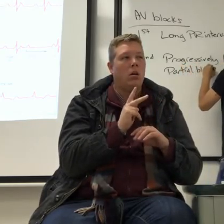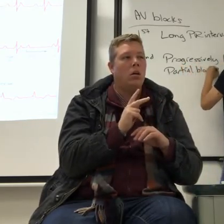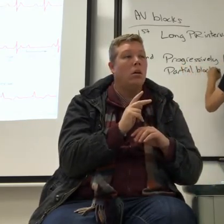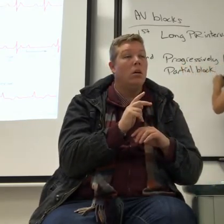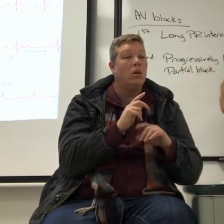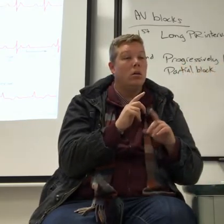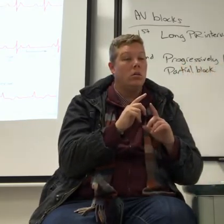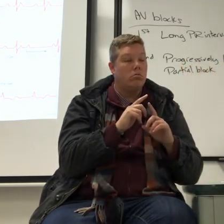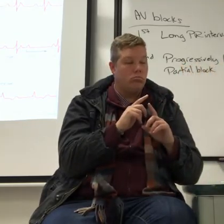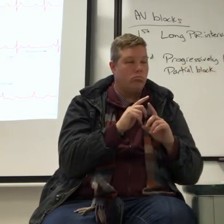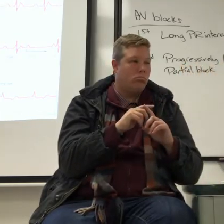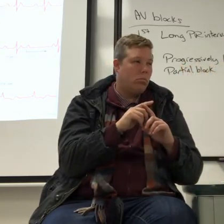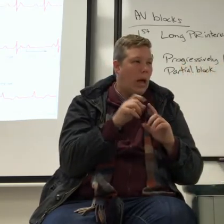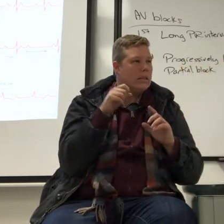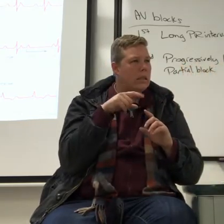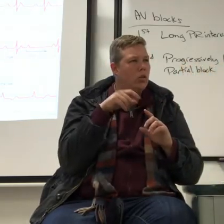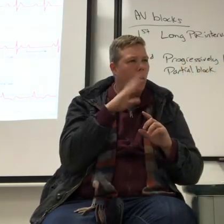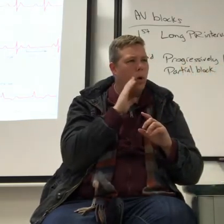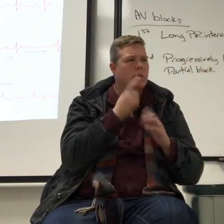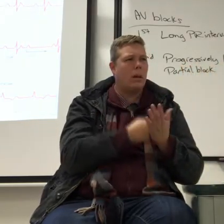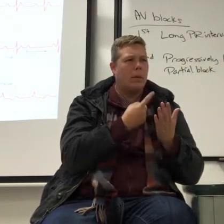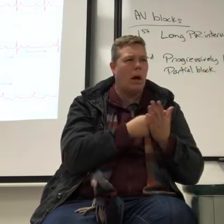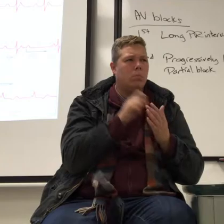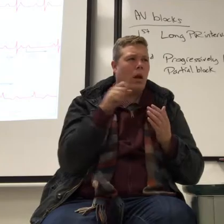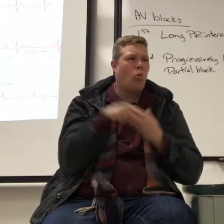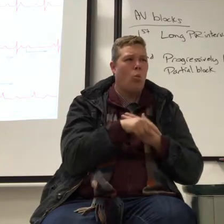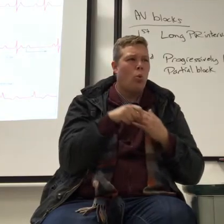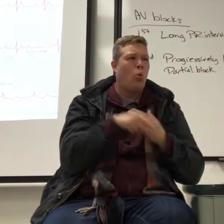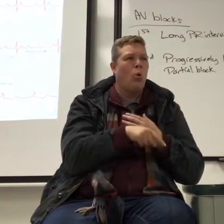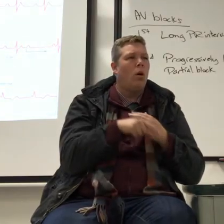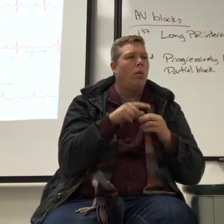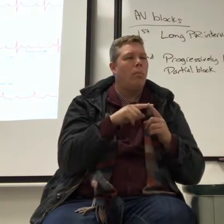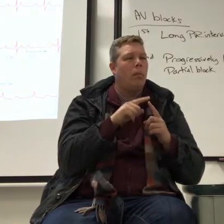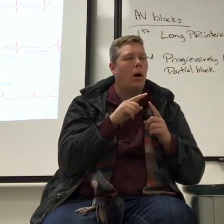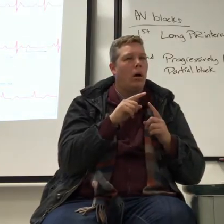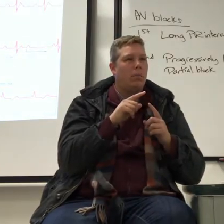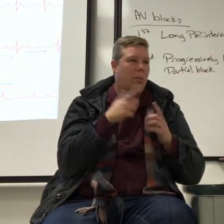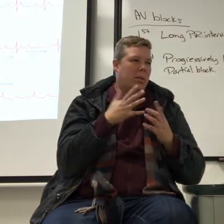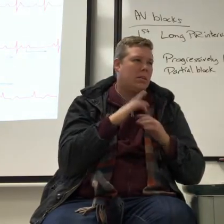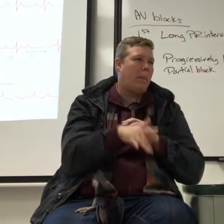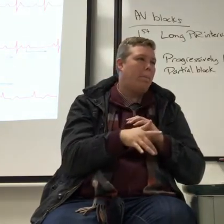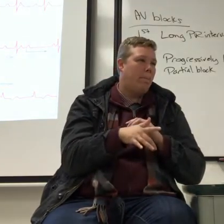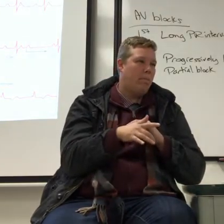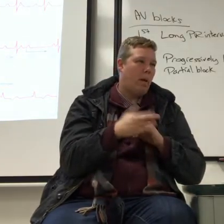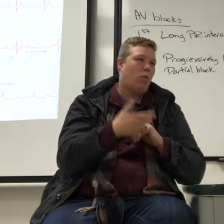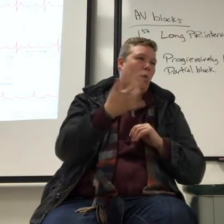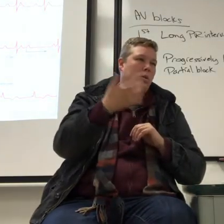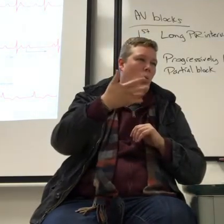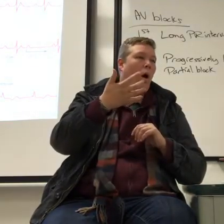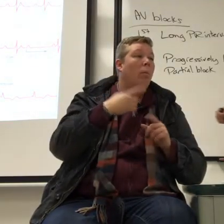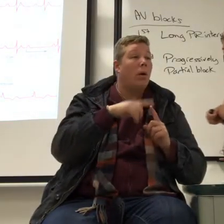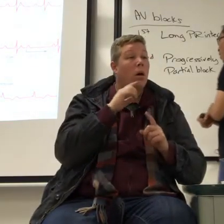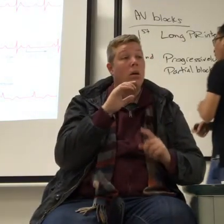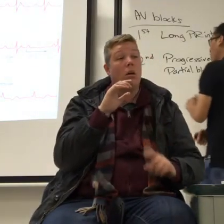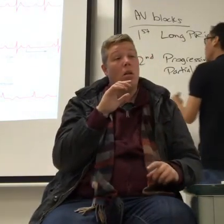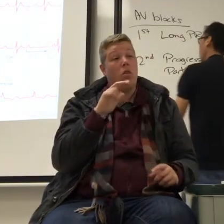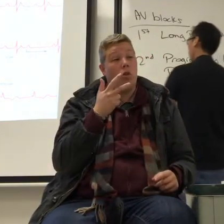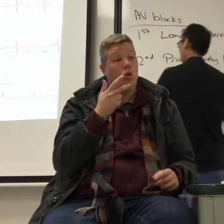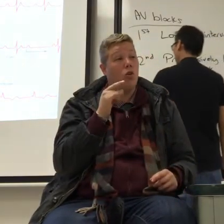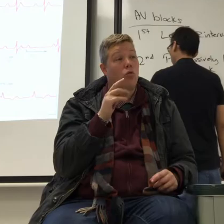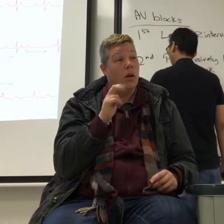The signal gets through sometimes and maybe skips every once in a while. But the third degree heart block, the signal's not getting through at